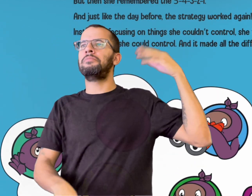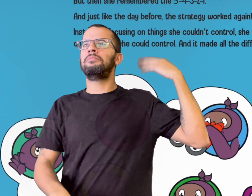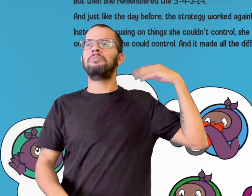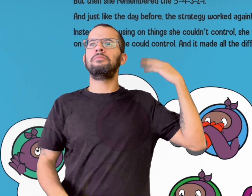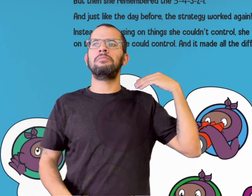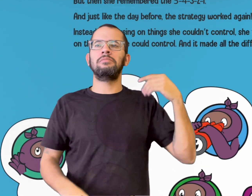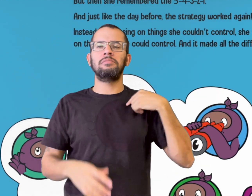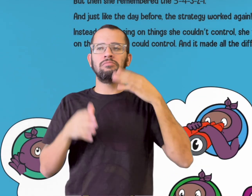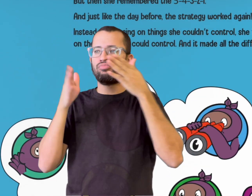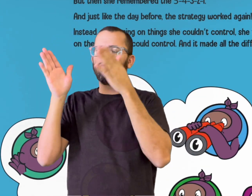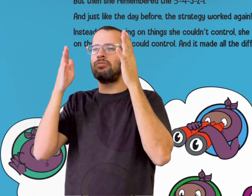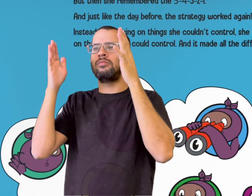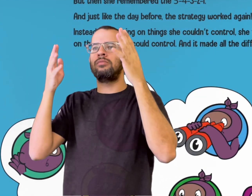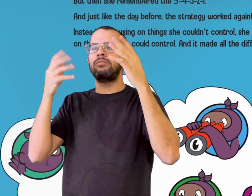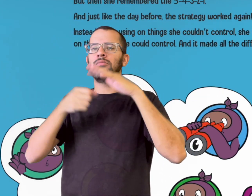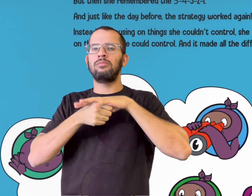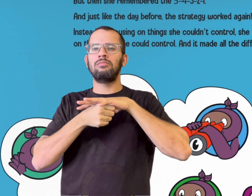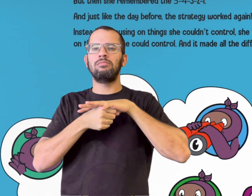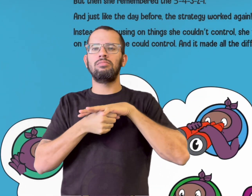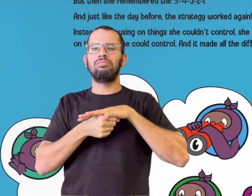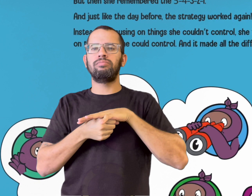and it made all the difference.